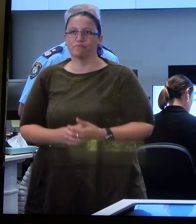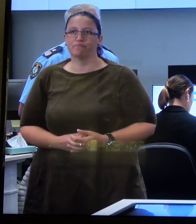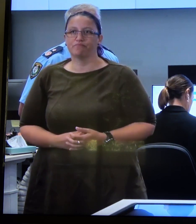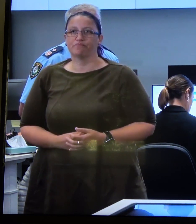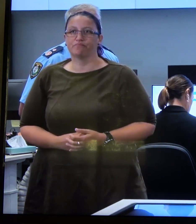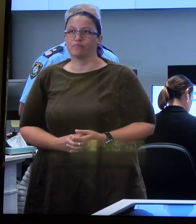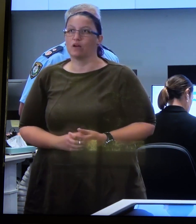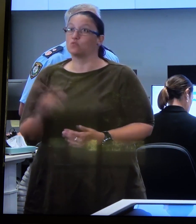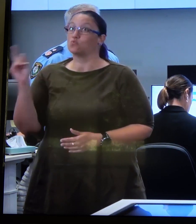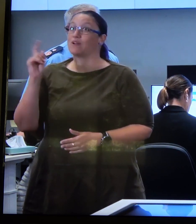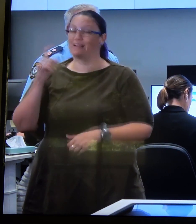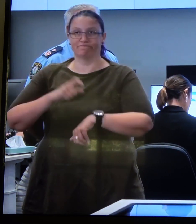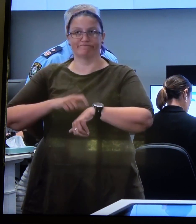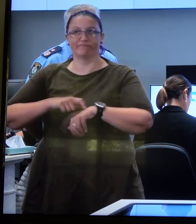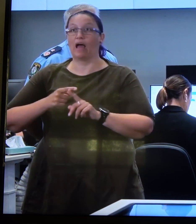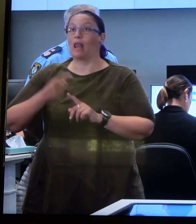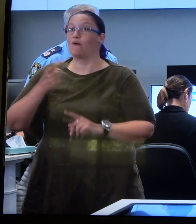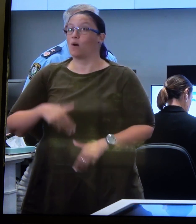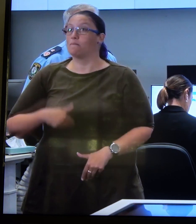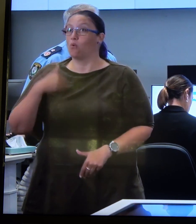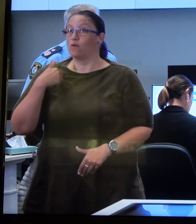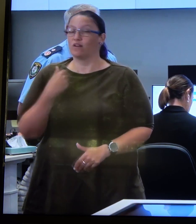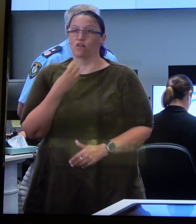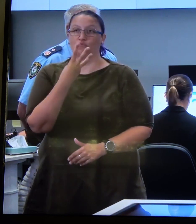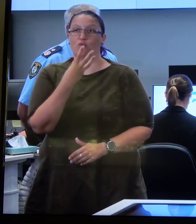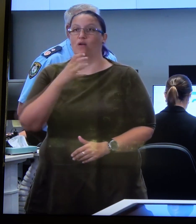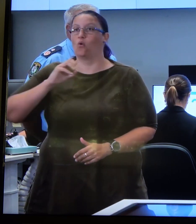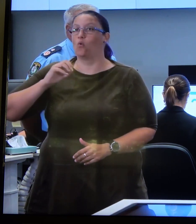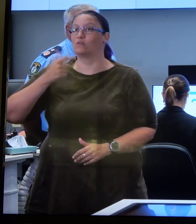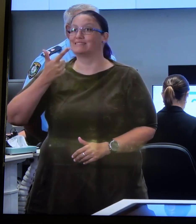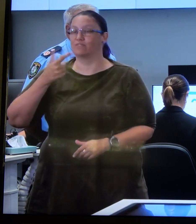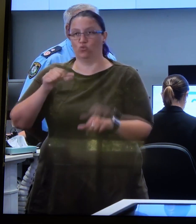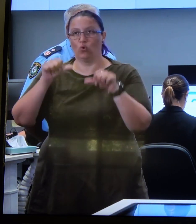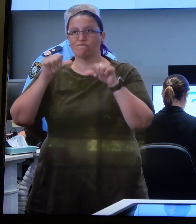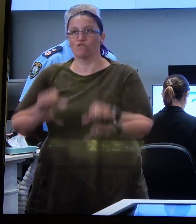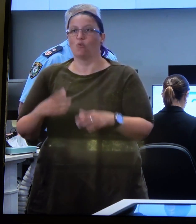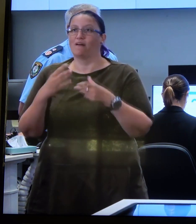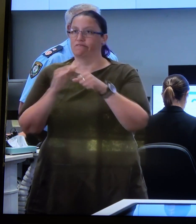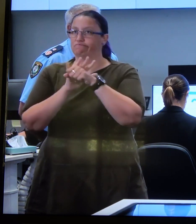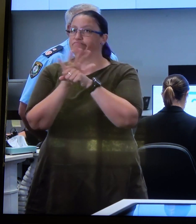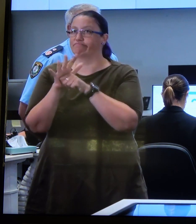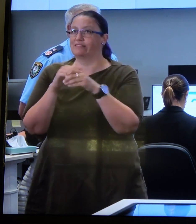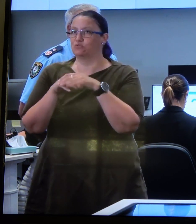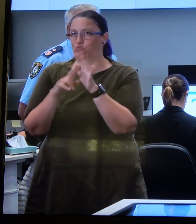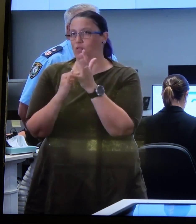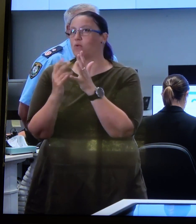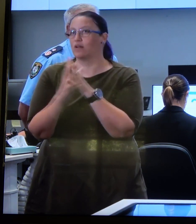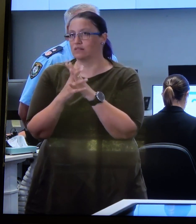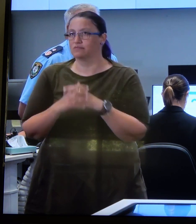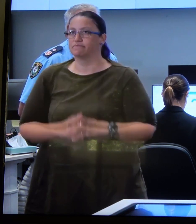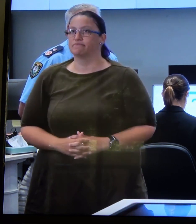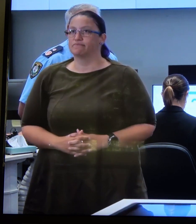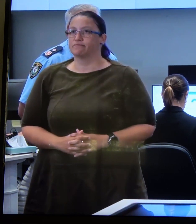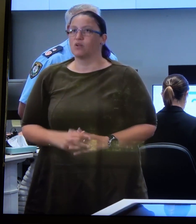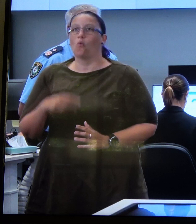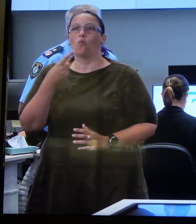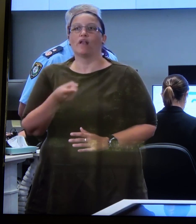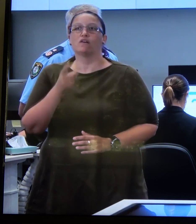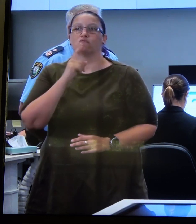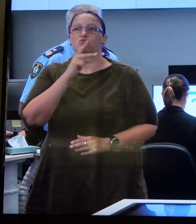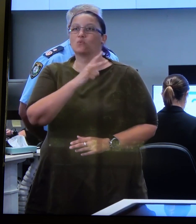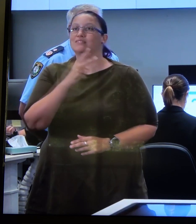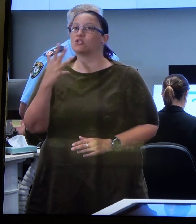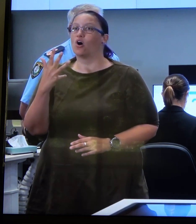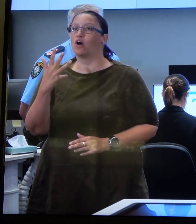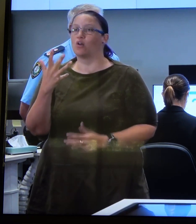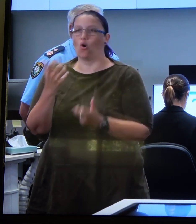a.m. today, we have 307 cases of confirmed COVID-19 infection. 129 of these were